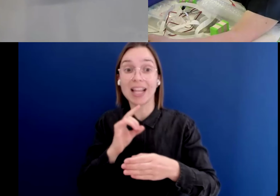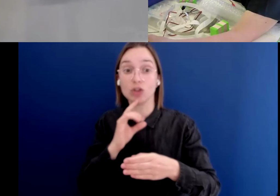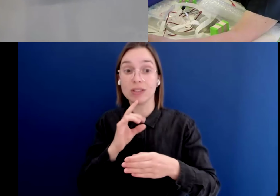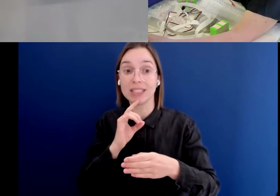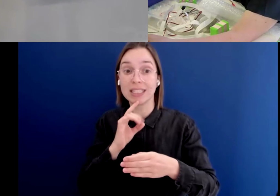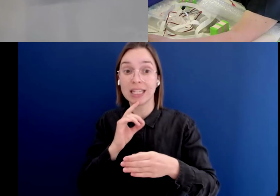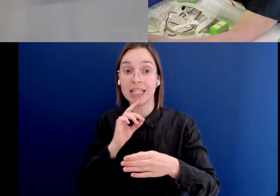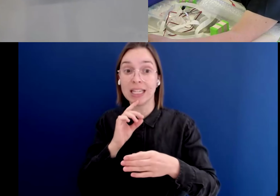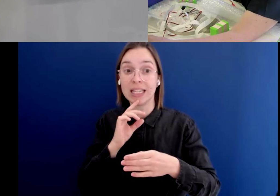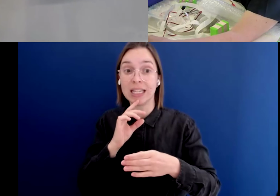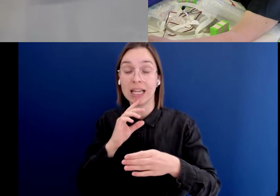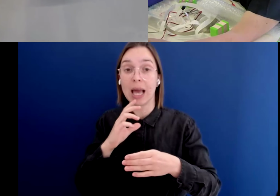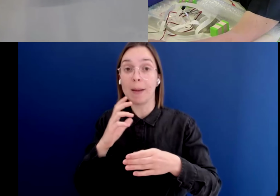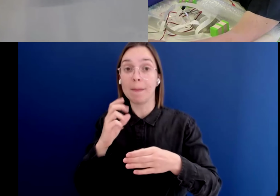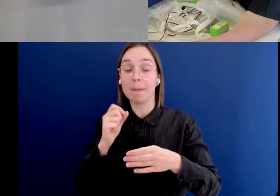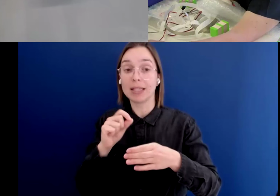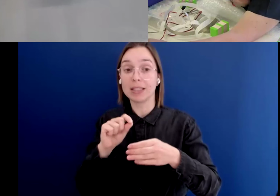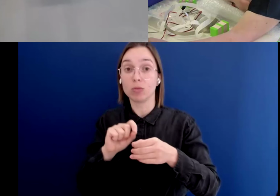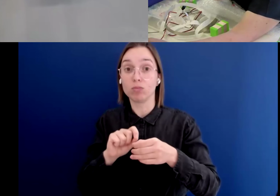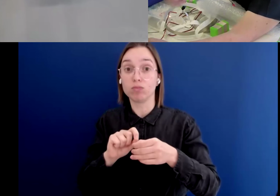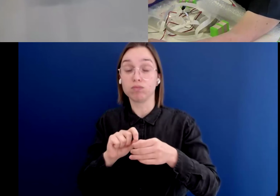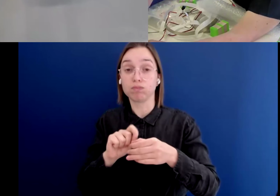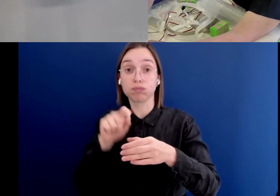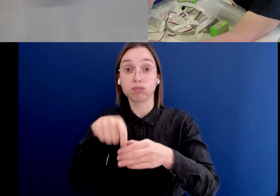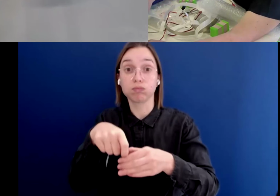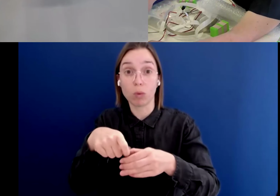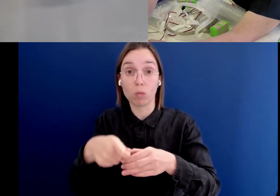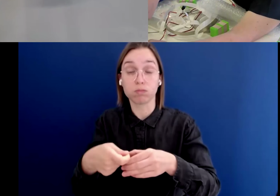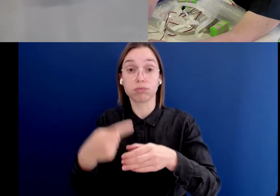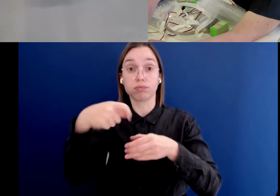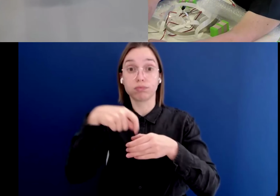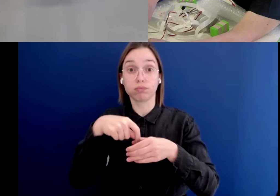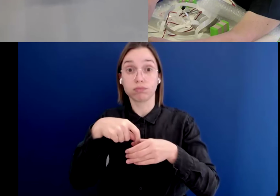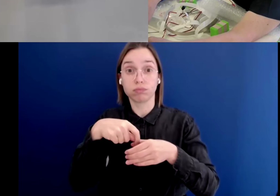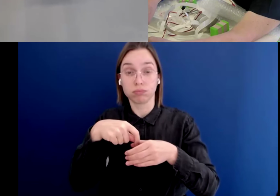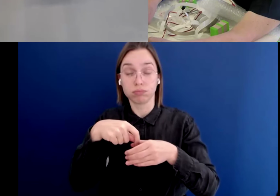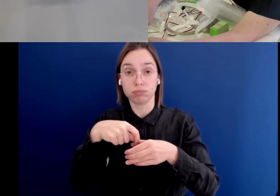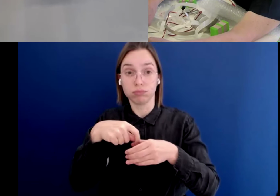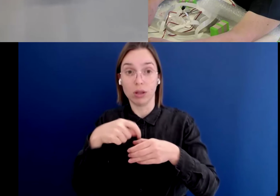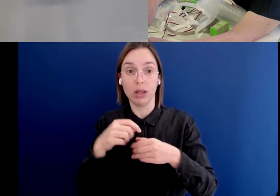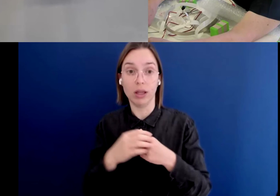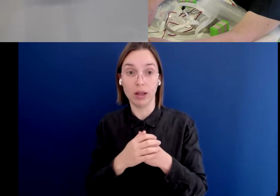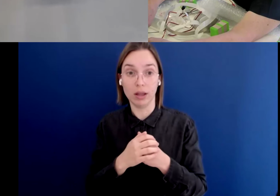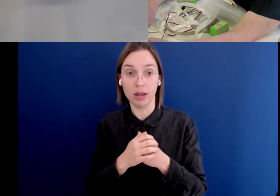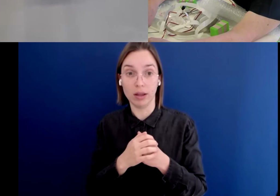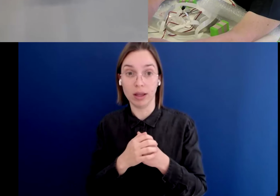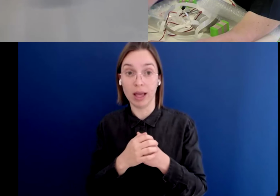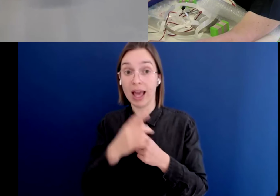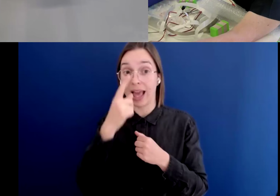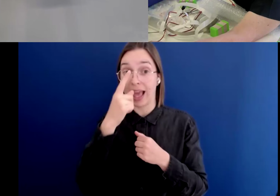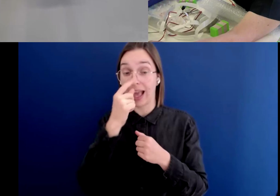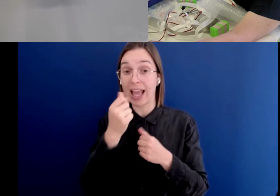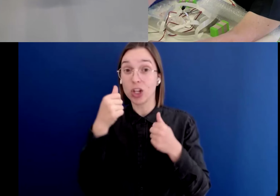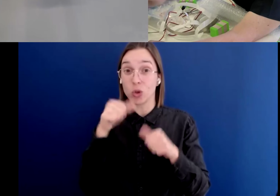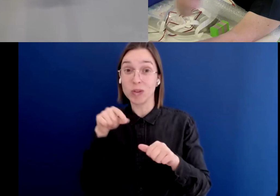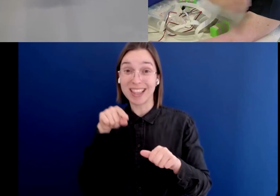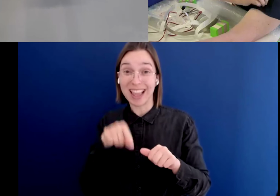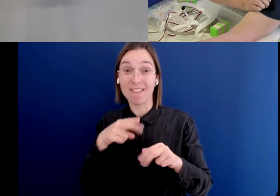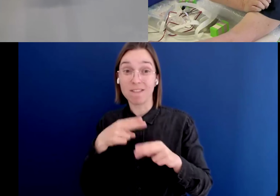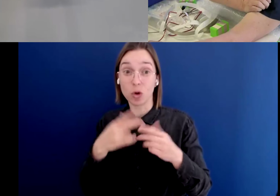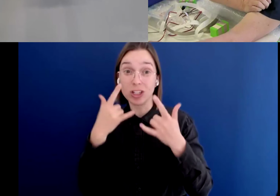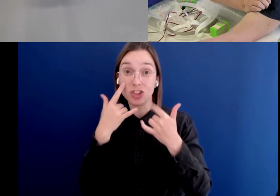And whichever component that is. What that means is you can actually use that to check for conductivity. So yesterday someone put a